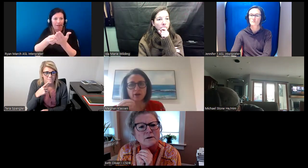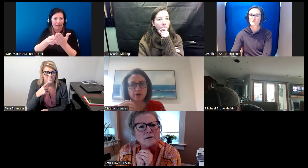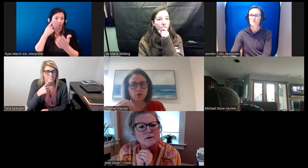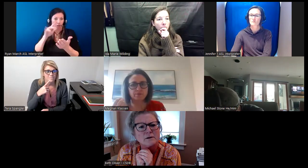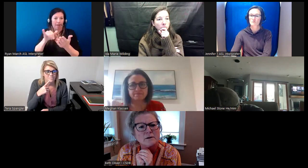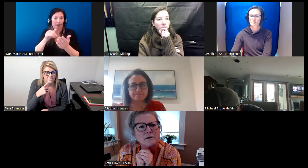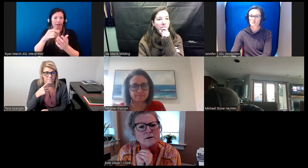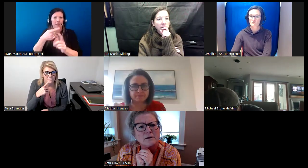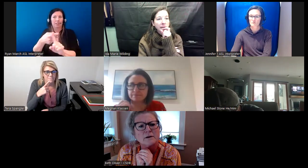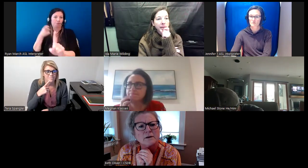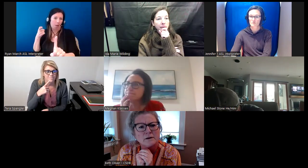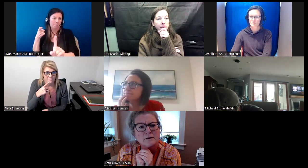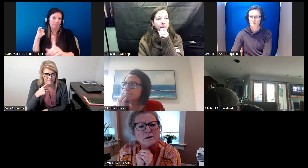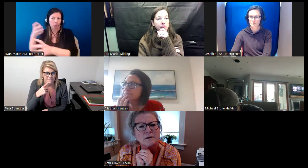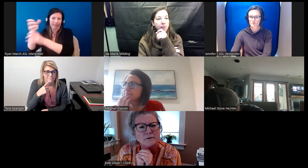Or